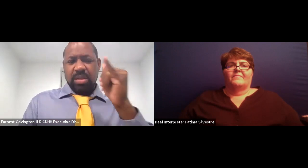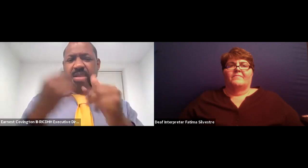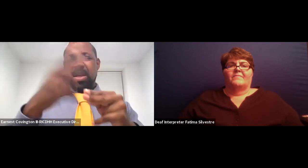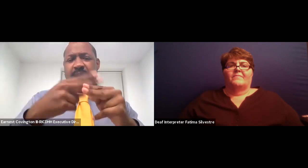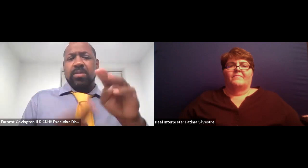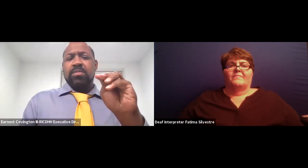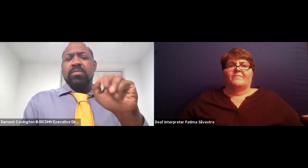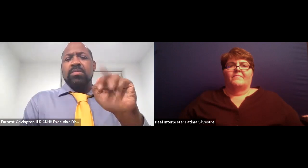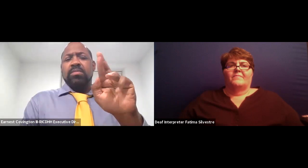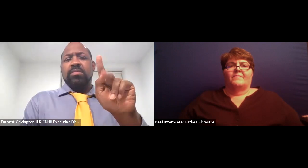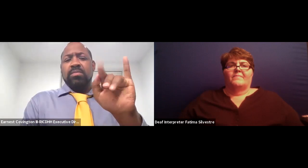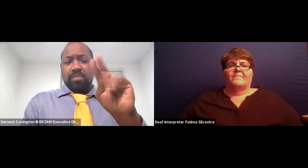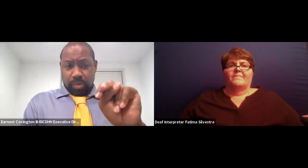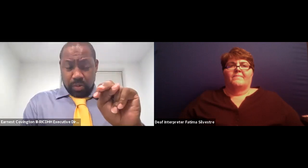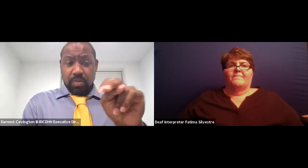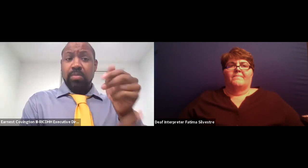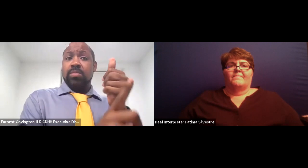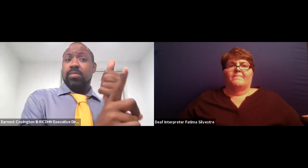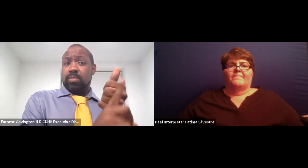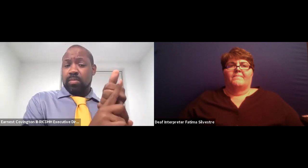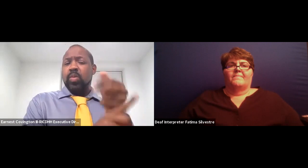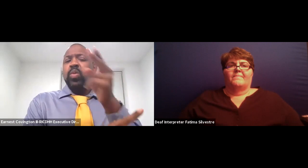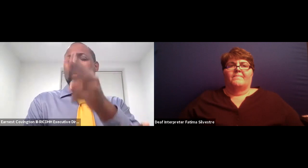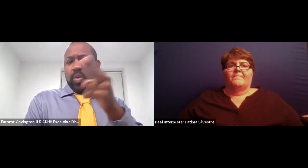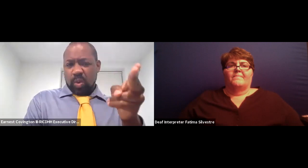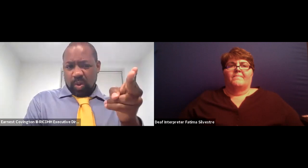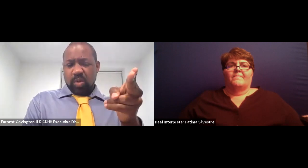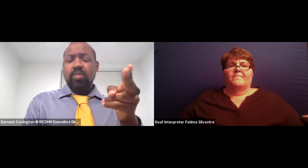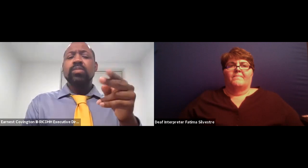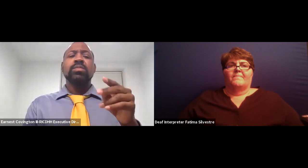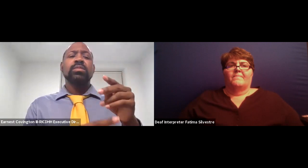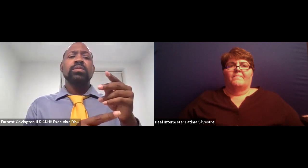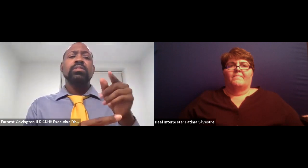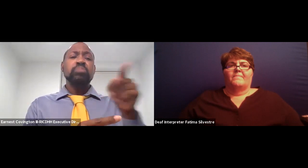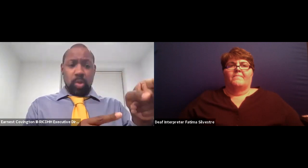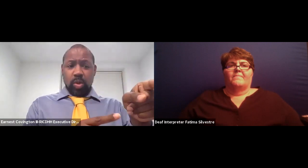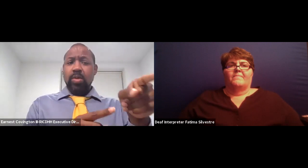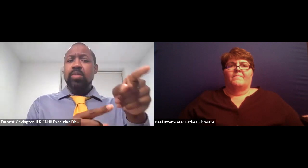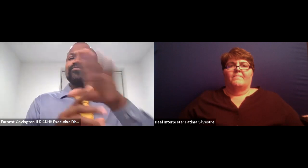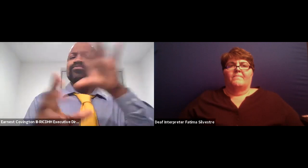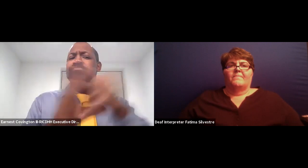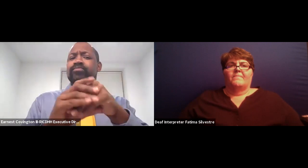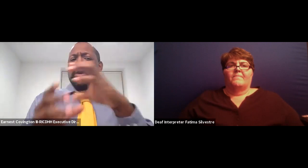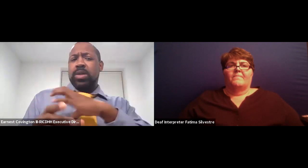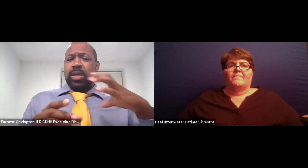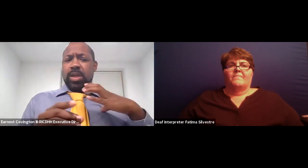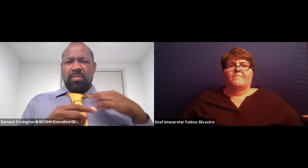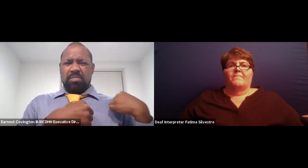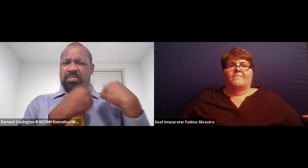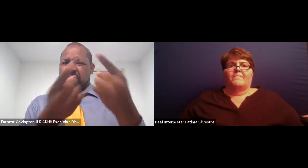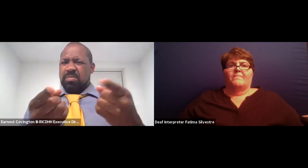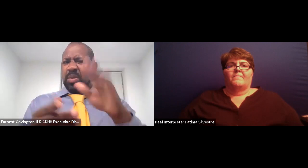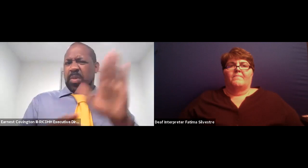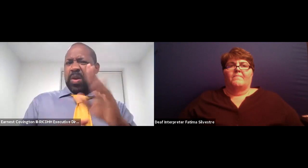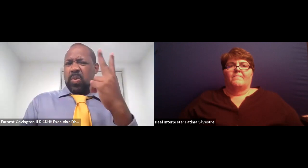and that's Claudia Martin. Claudia is hard of hearing, and she